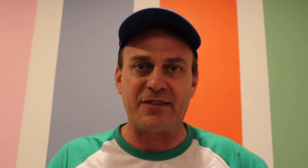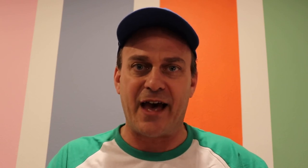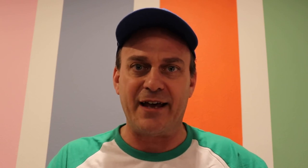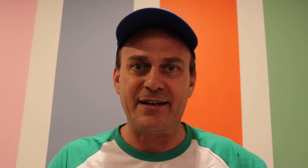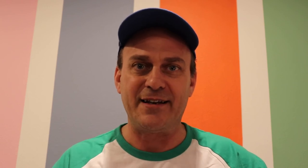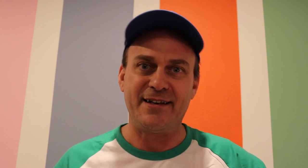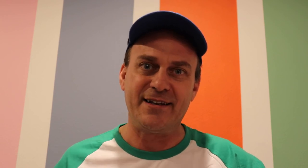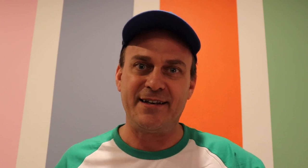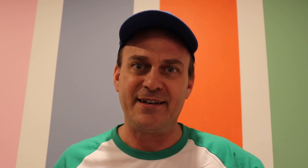that.